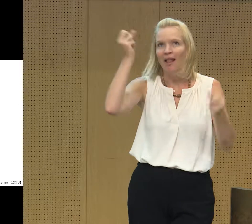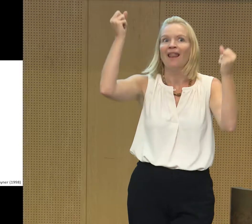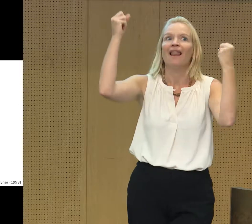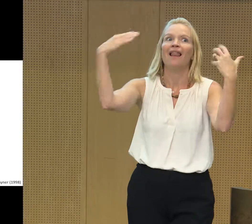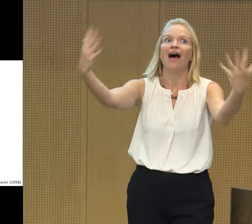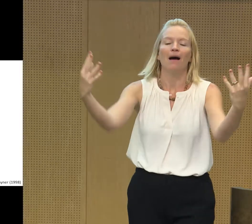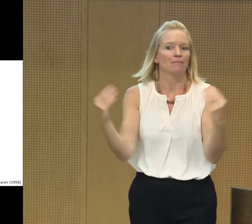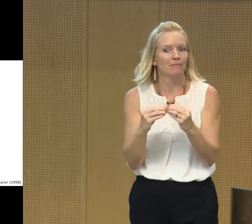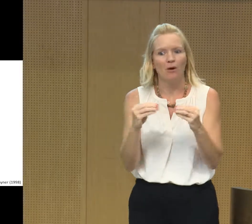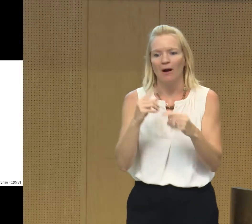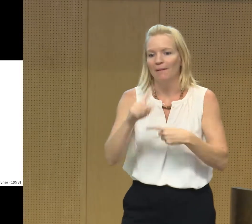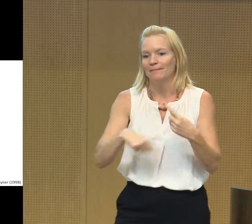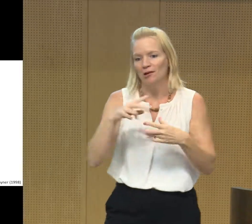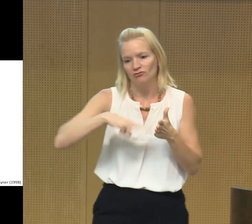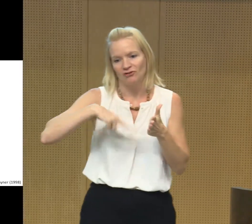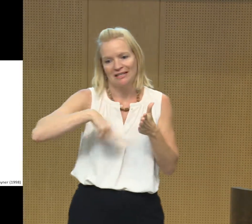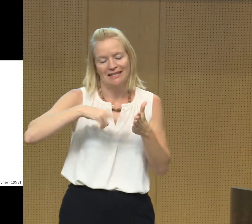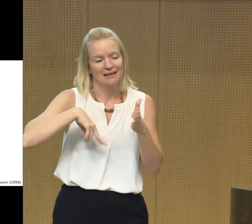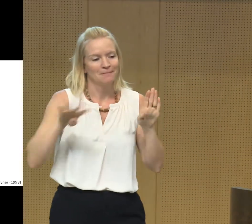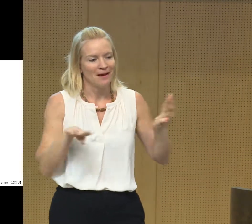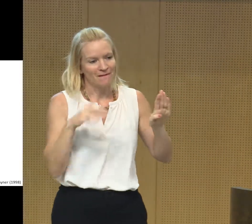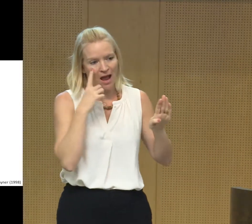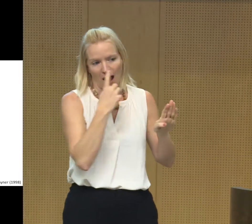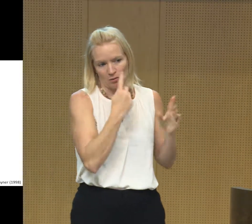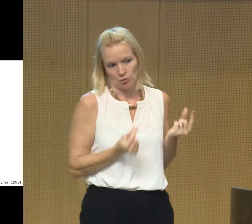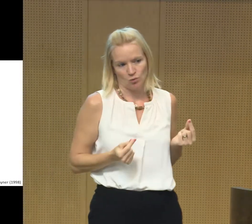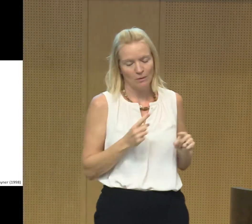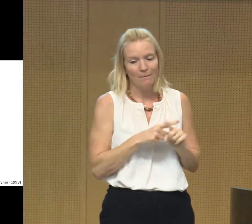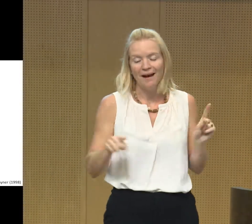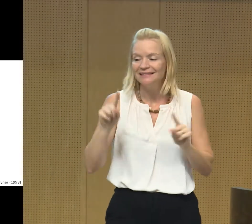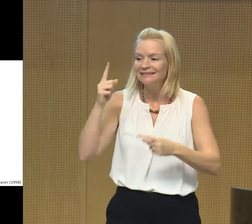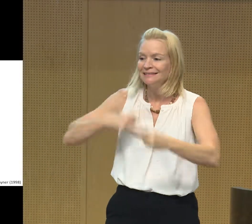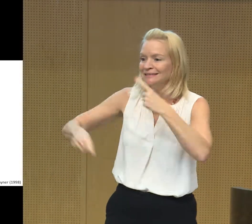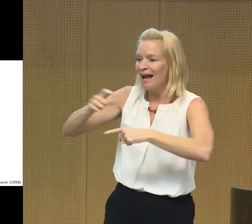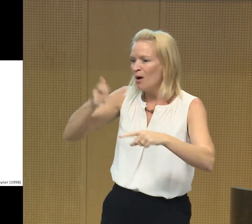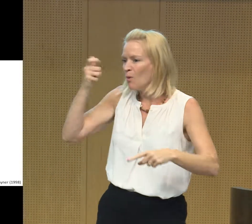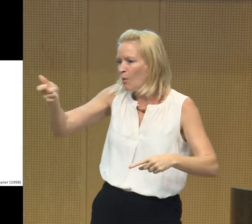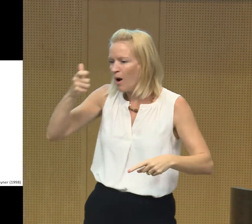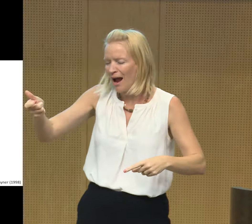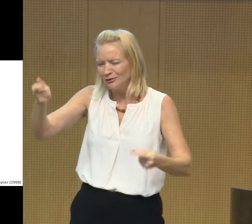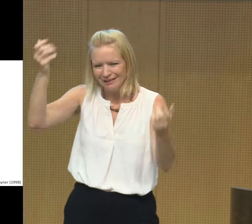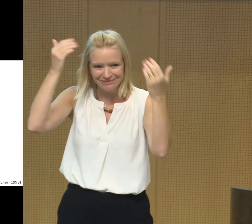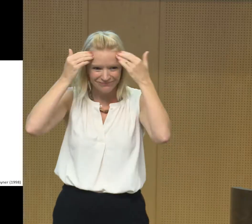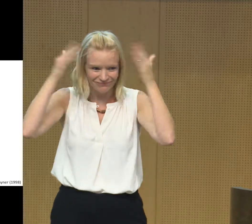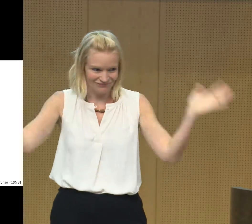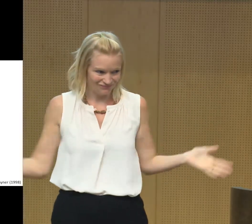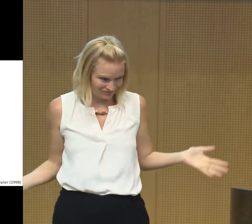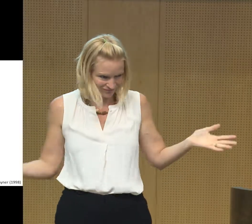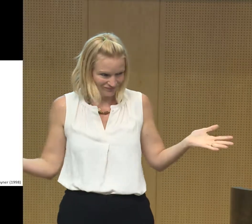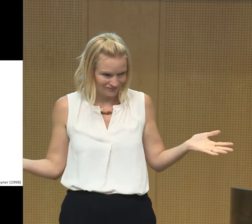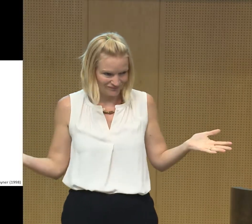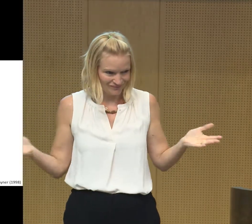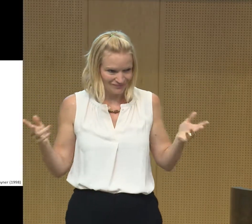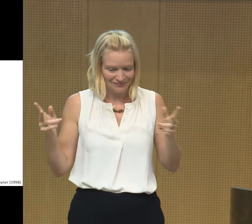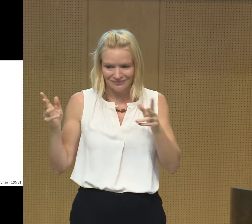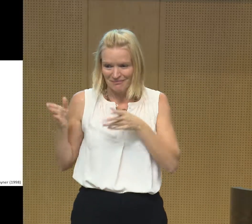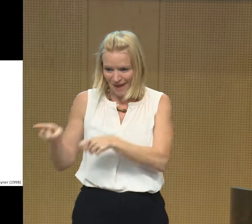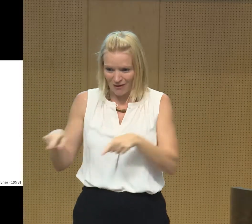more often. We have a lot of research about our eye tracking during reading,